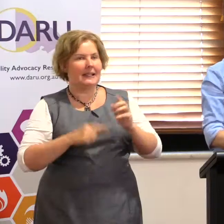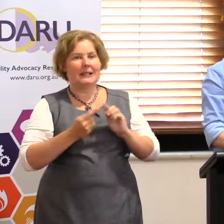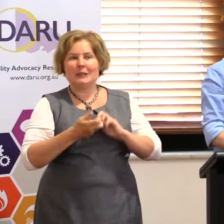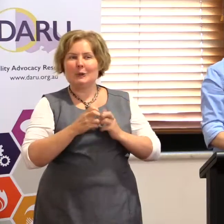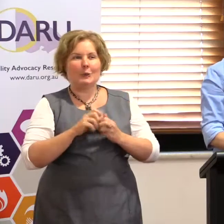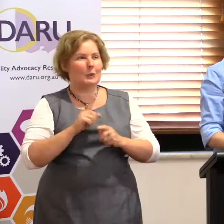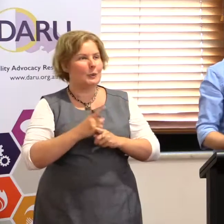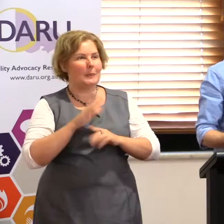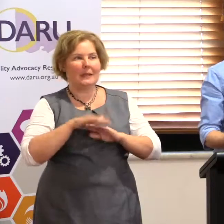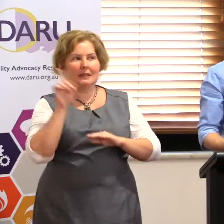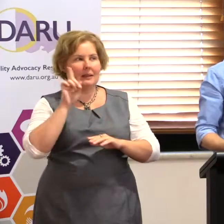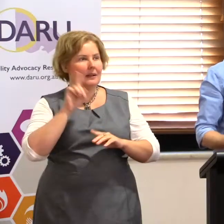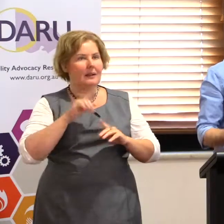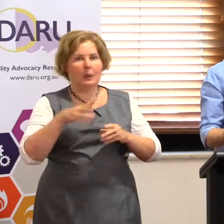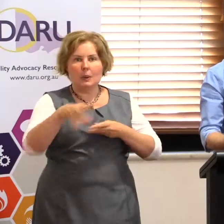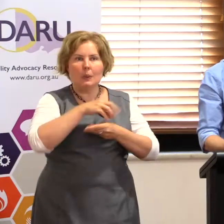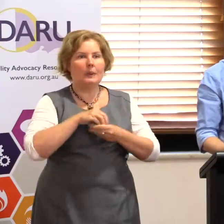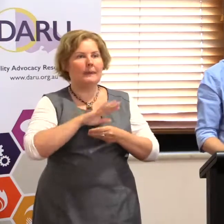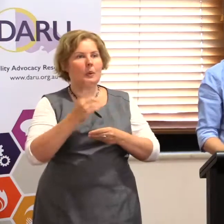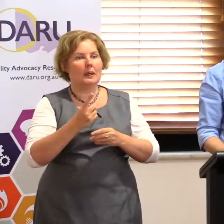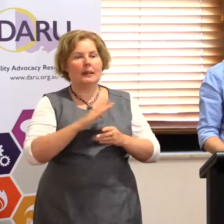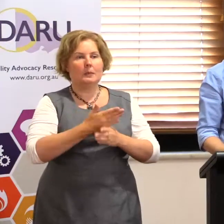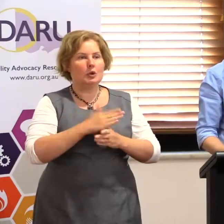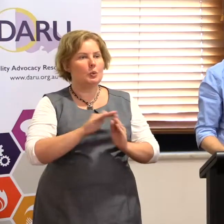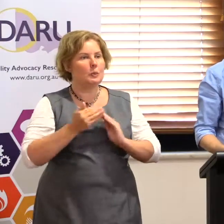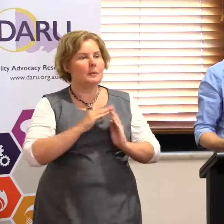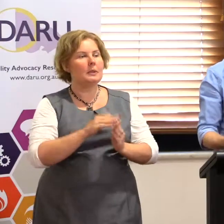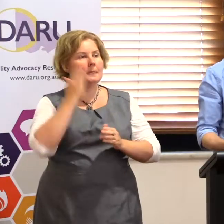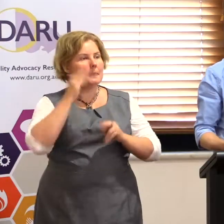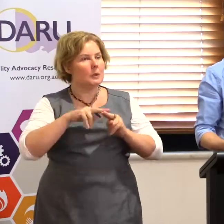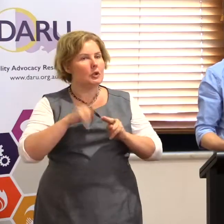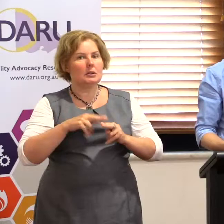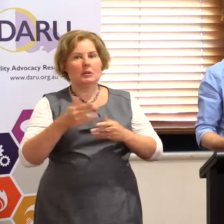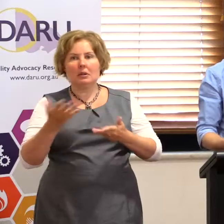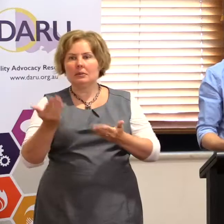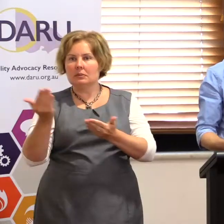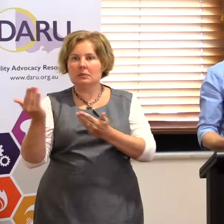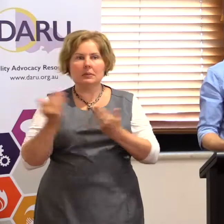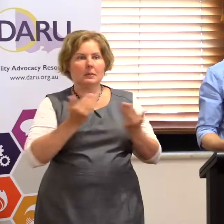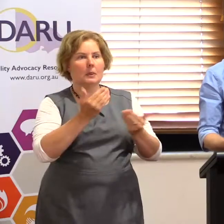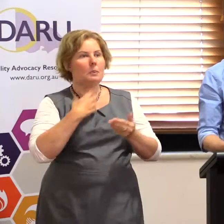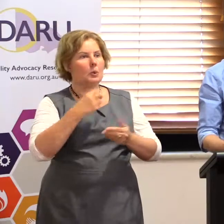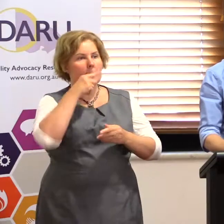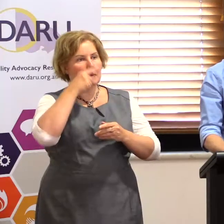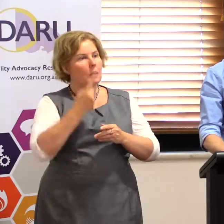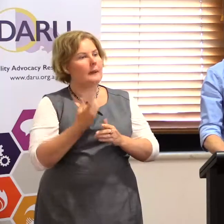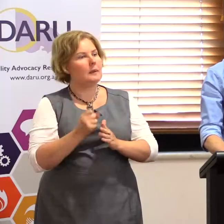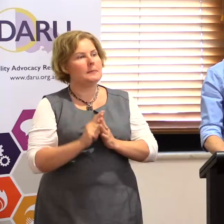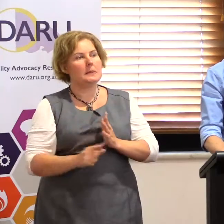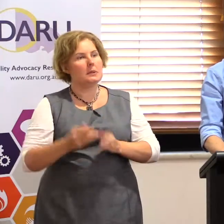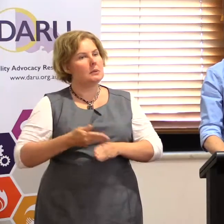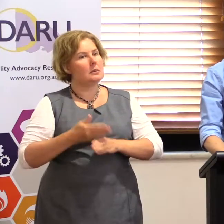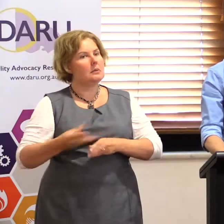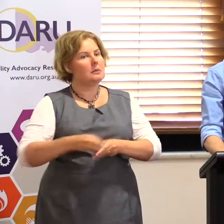everyone, Aboriginal communities, parents, getting more people with disability employed in advocacy organisations.